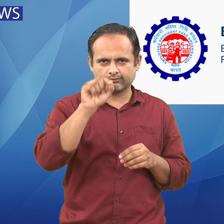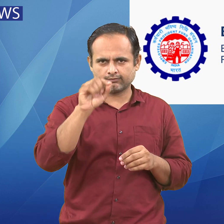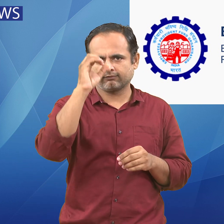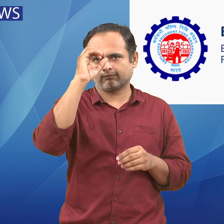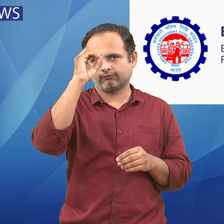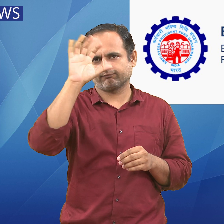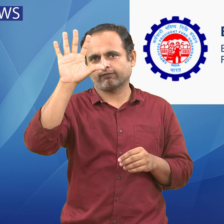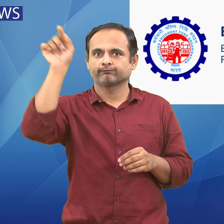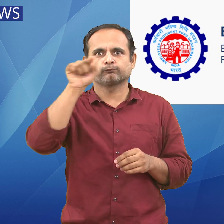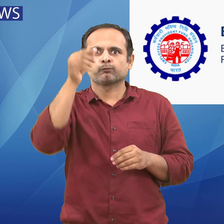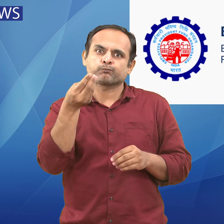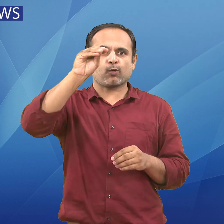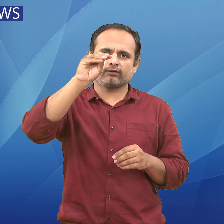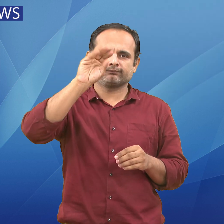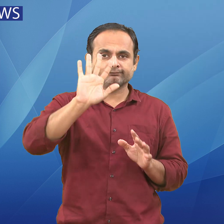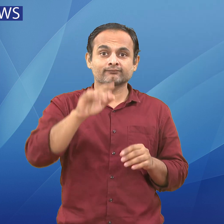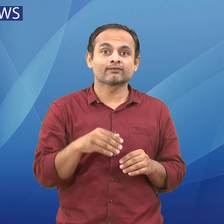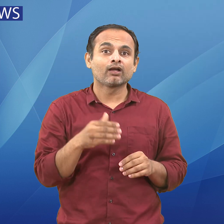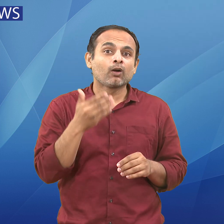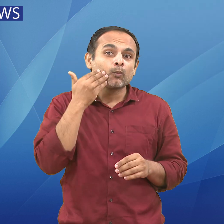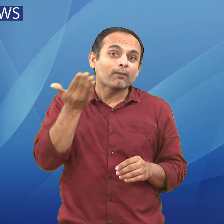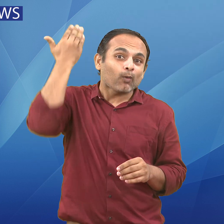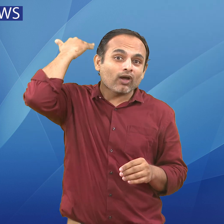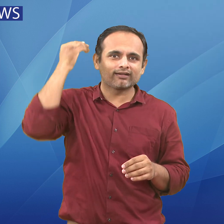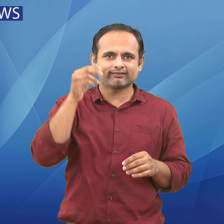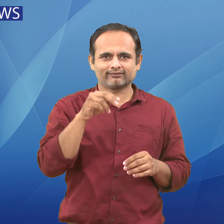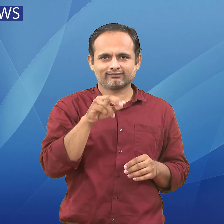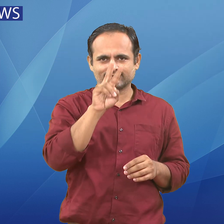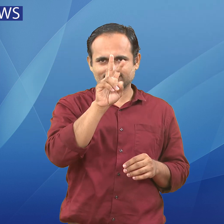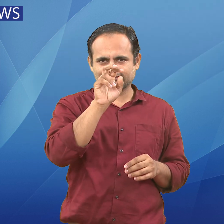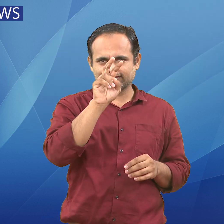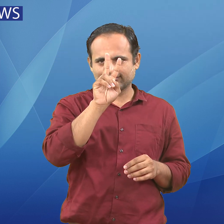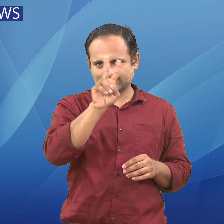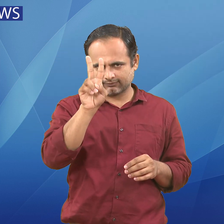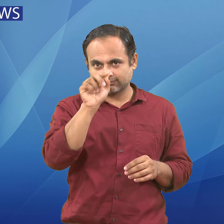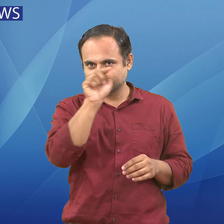for 2022-23 will be 8.15%.